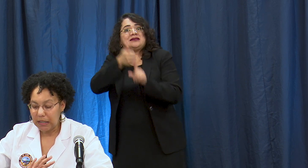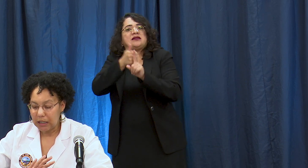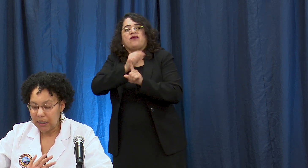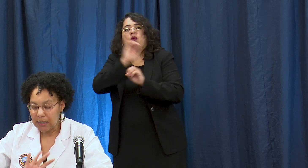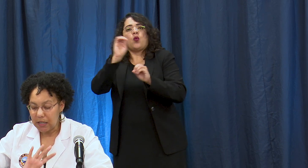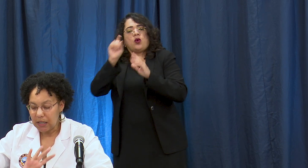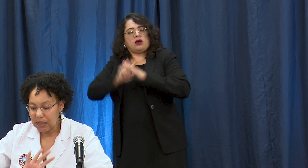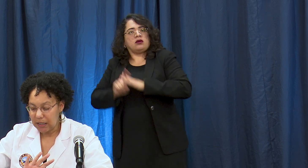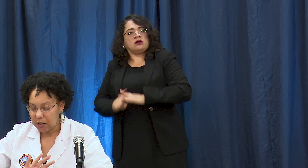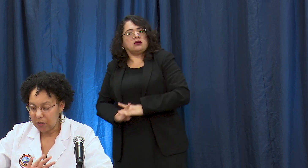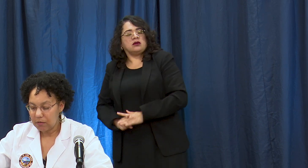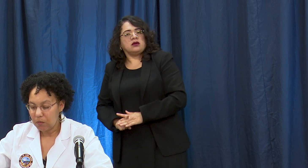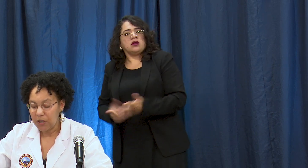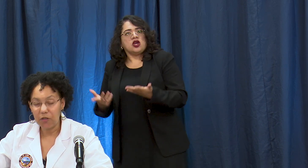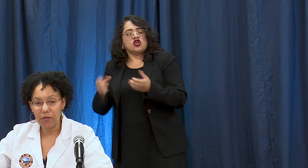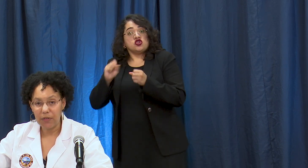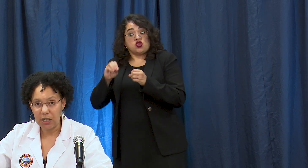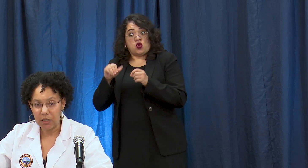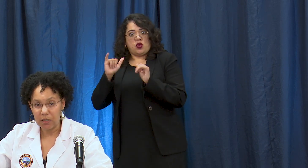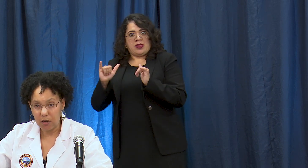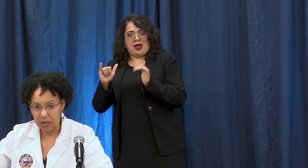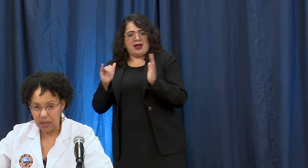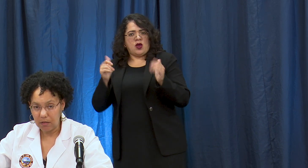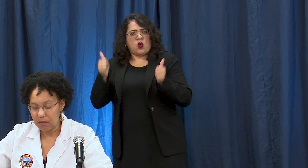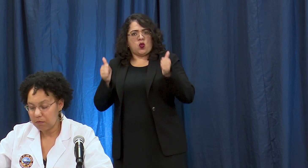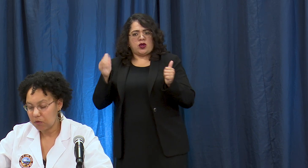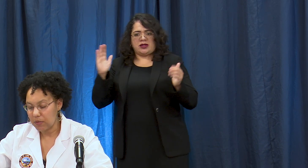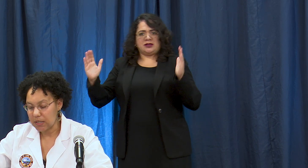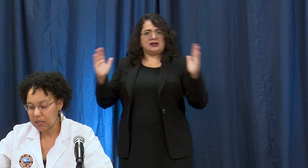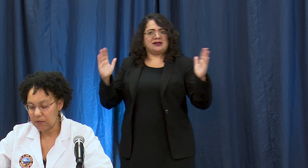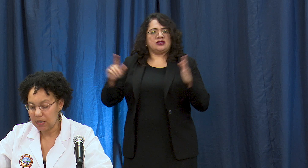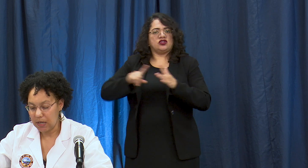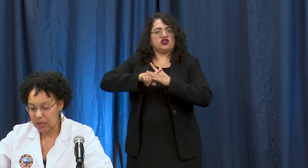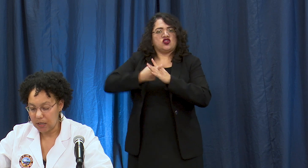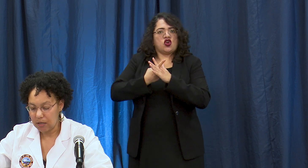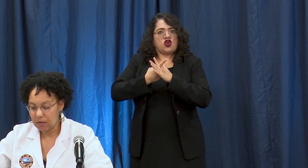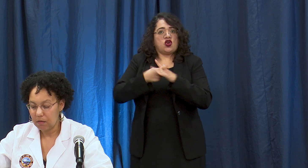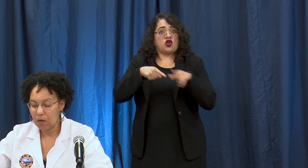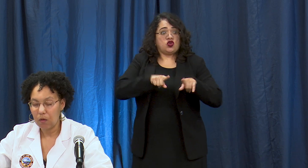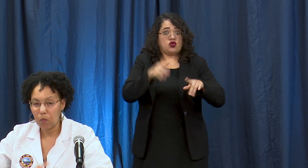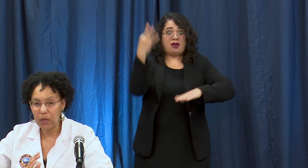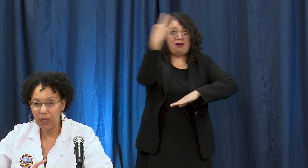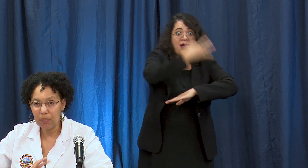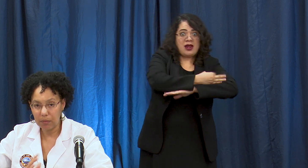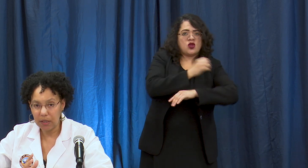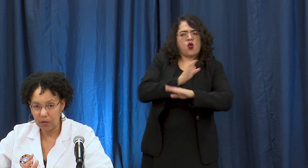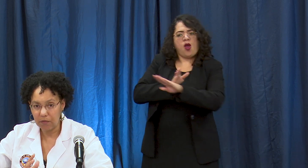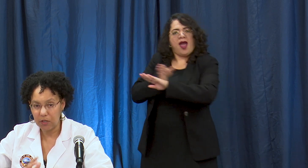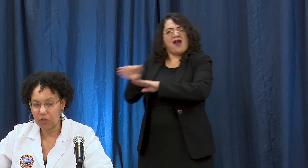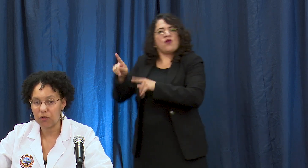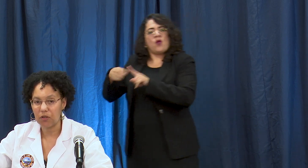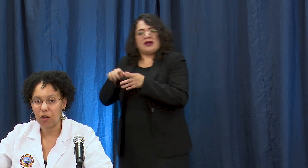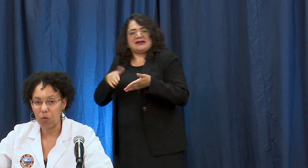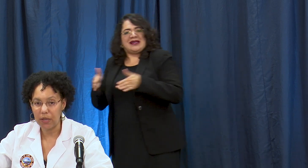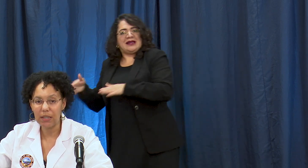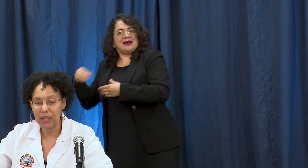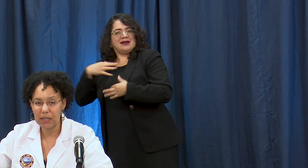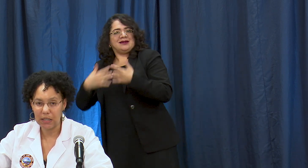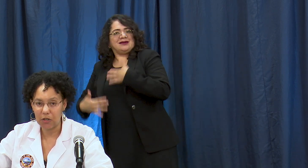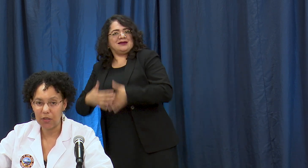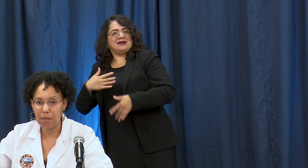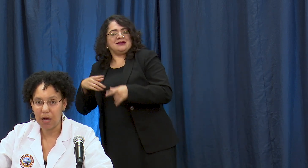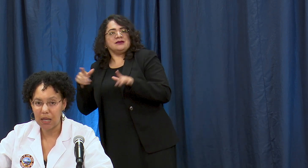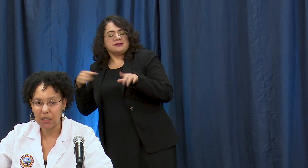it's unclear when your infection started, for the reasons I've stated, we public health officials are going